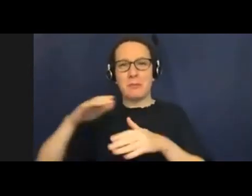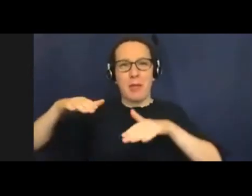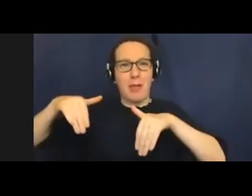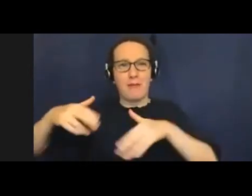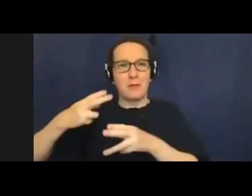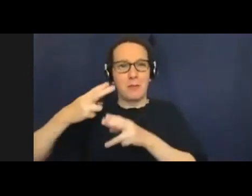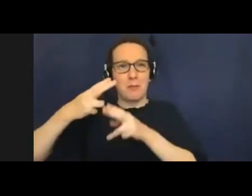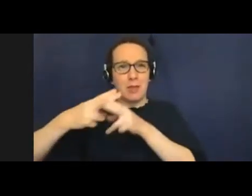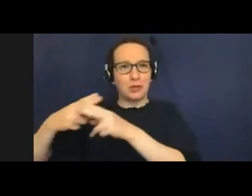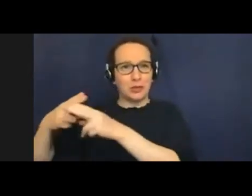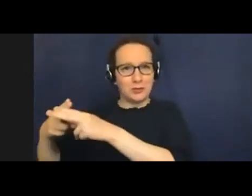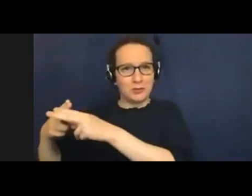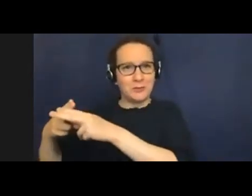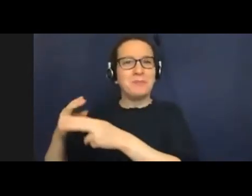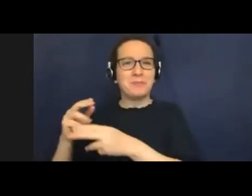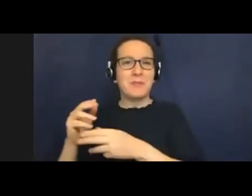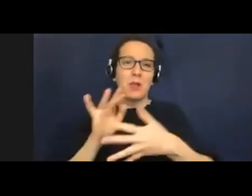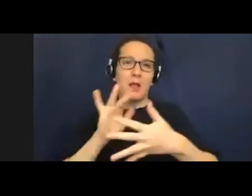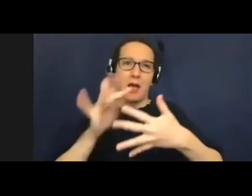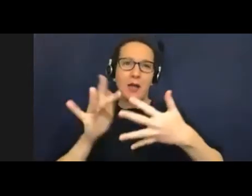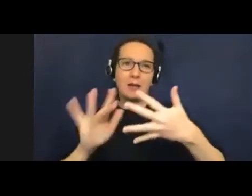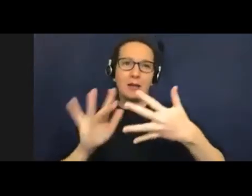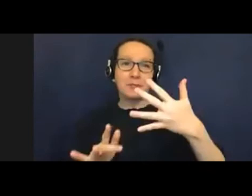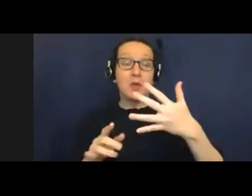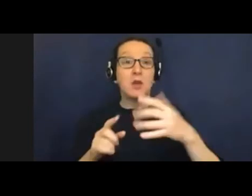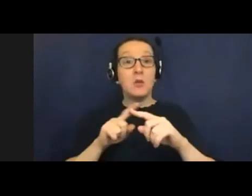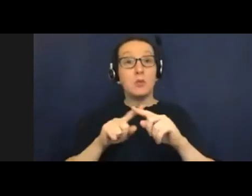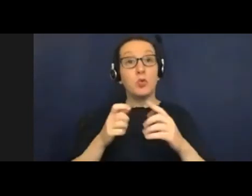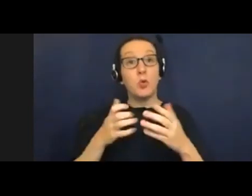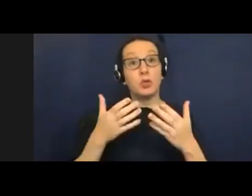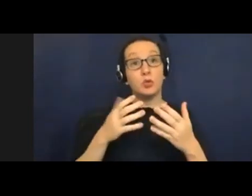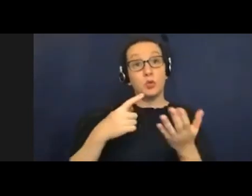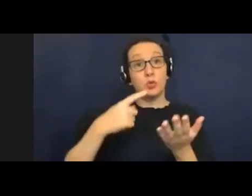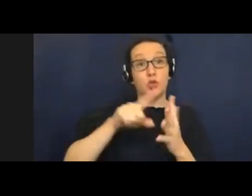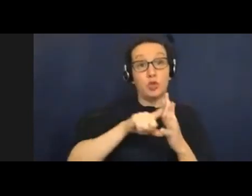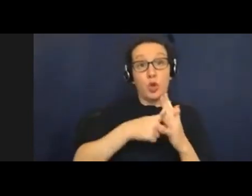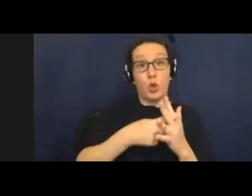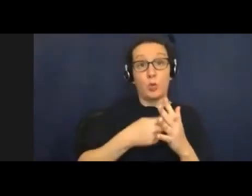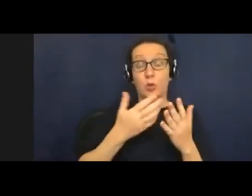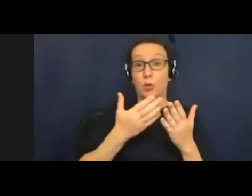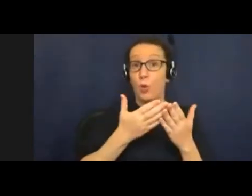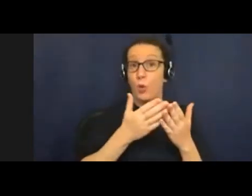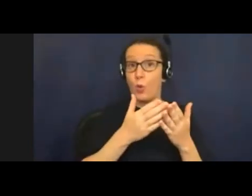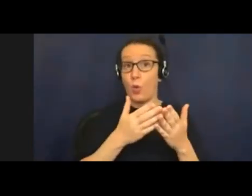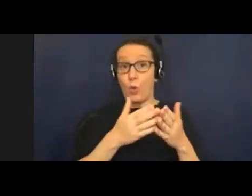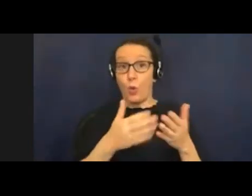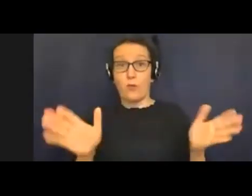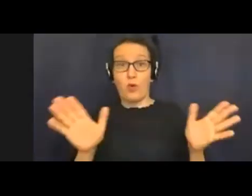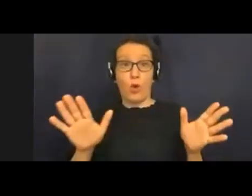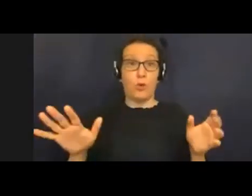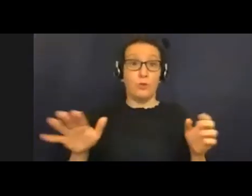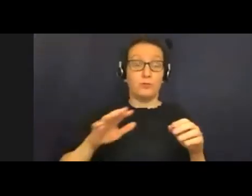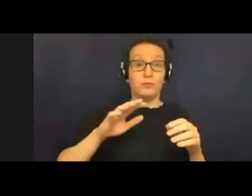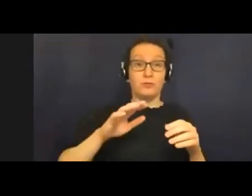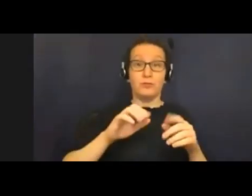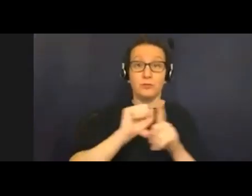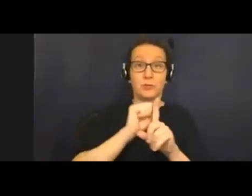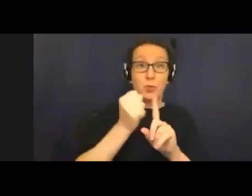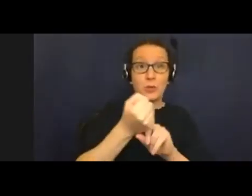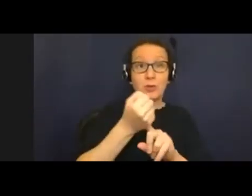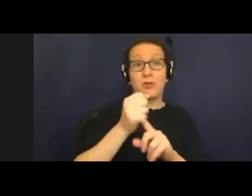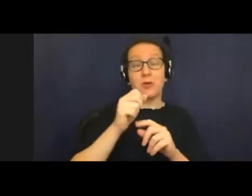like to start about overall situation with political and electoral participation of people